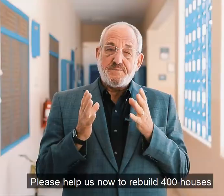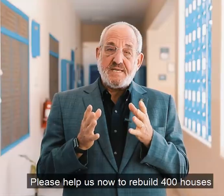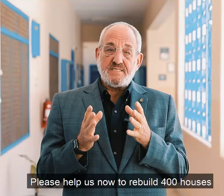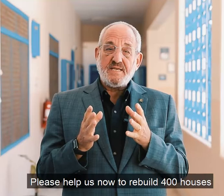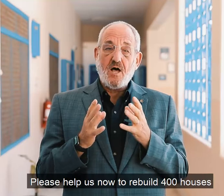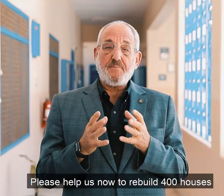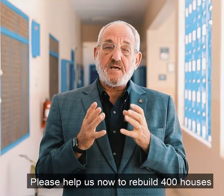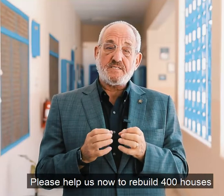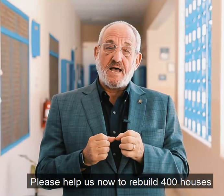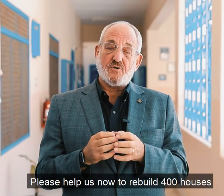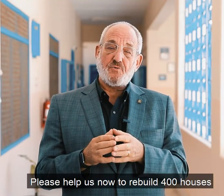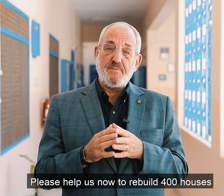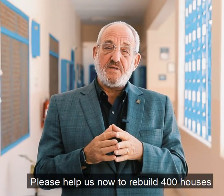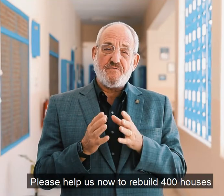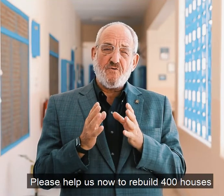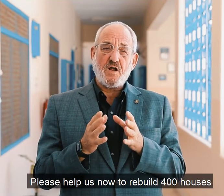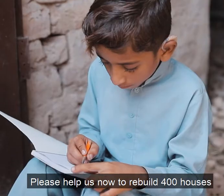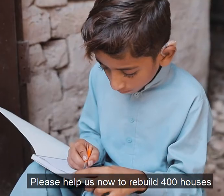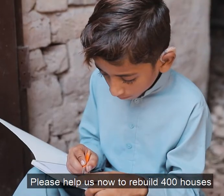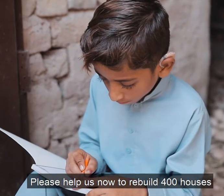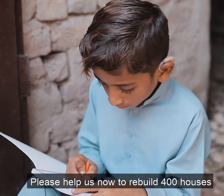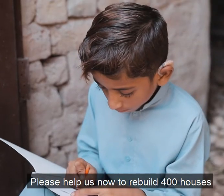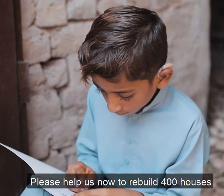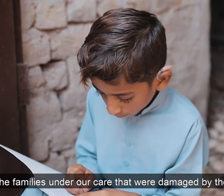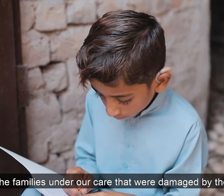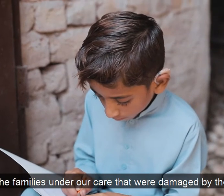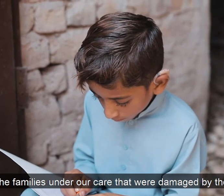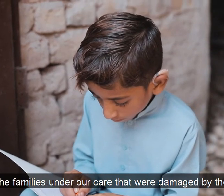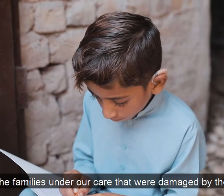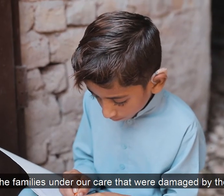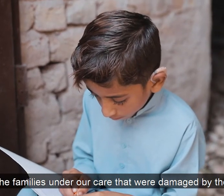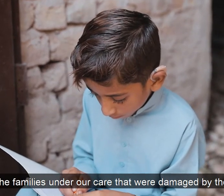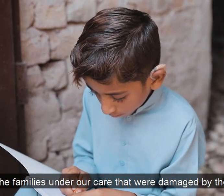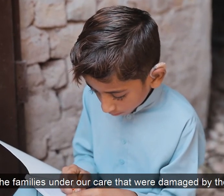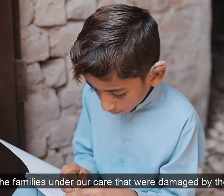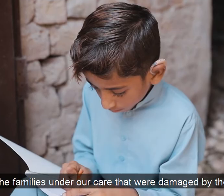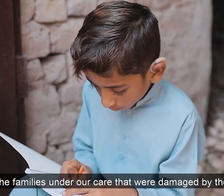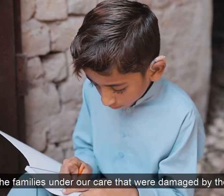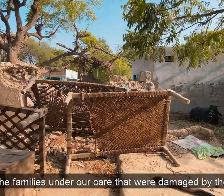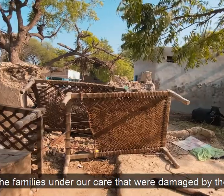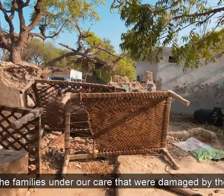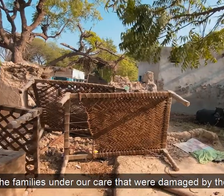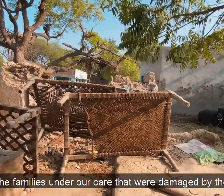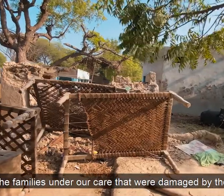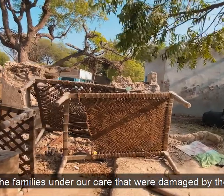Please help us now to rebuild 400 houses of the families under our care that were damaged by the floods